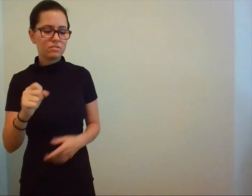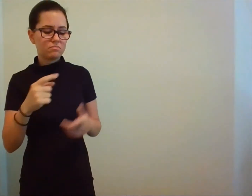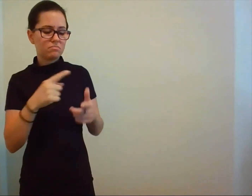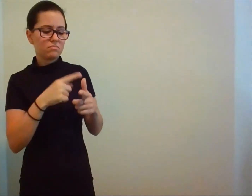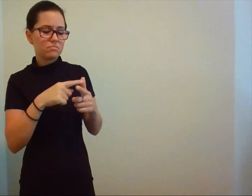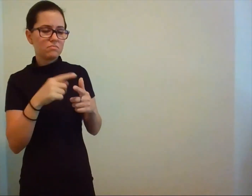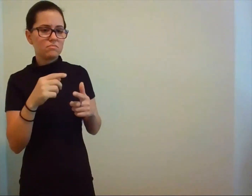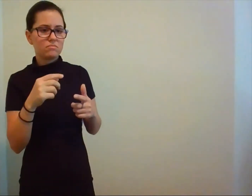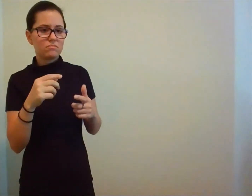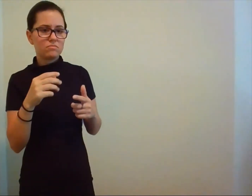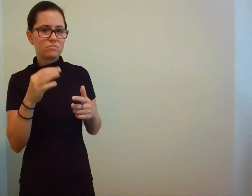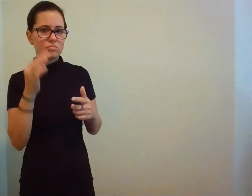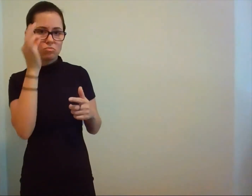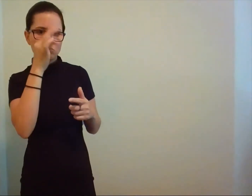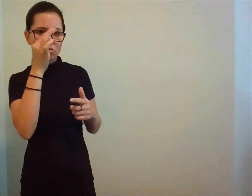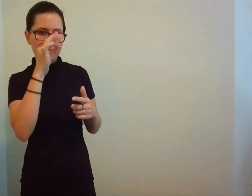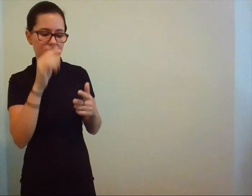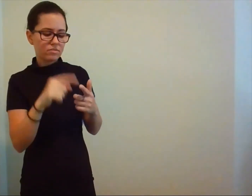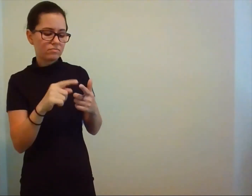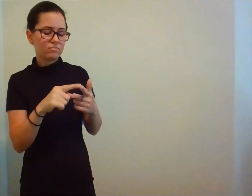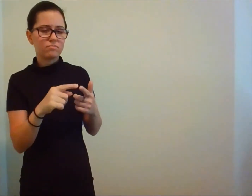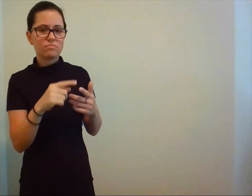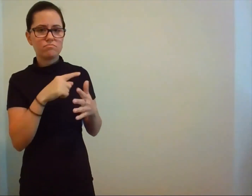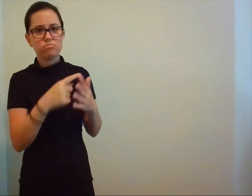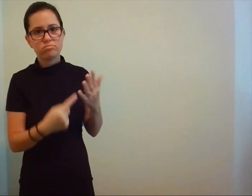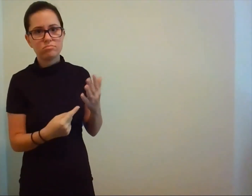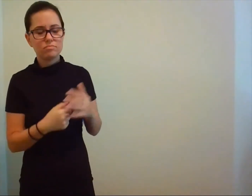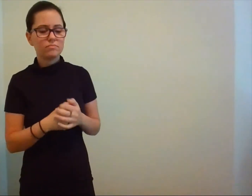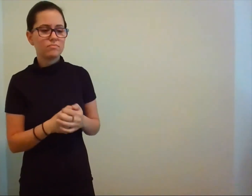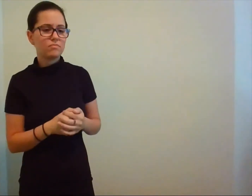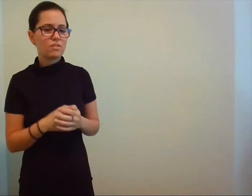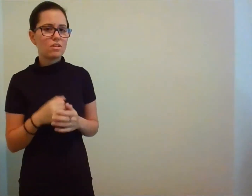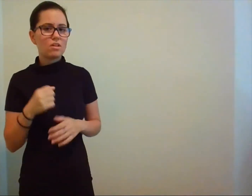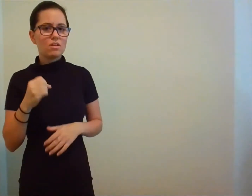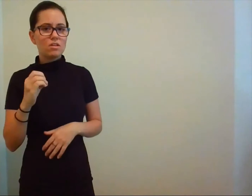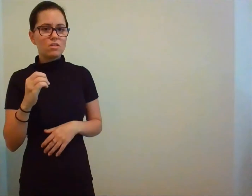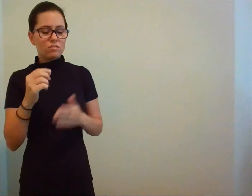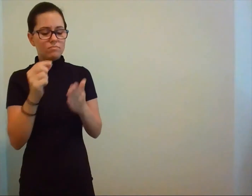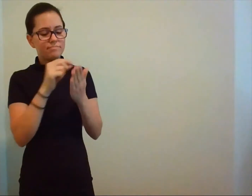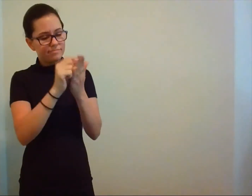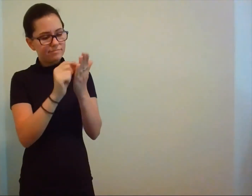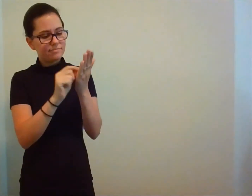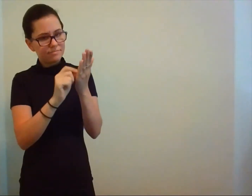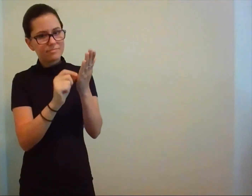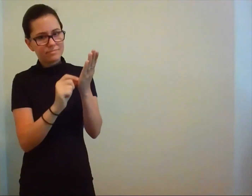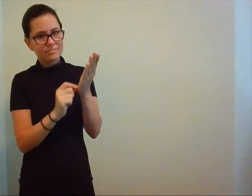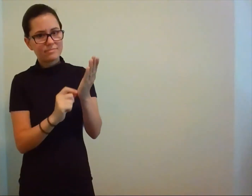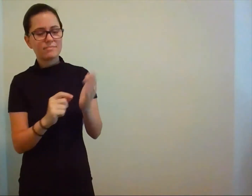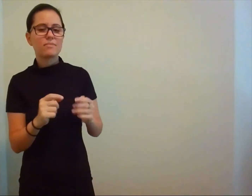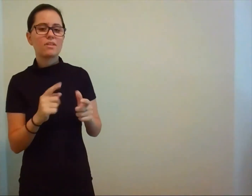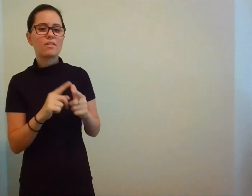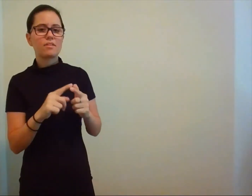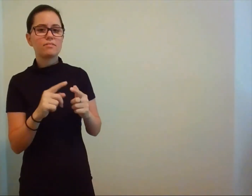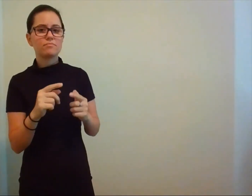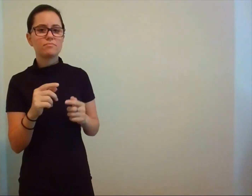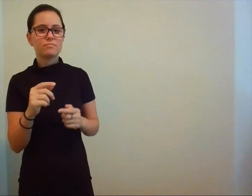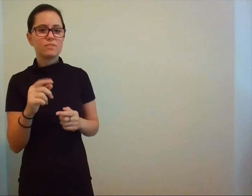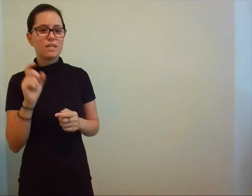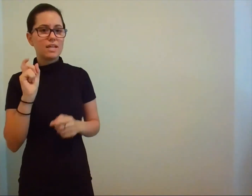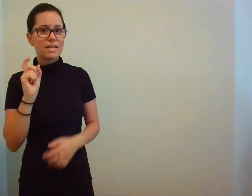This haven't even arrived yet. And then I'm like, chips. Like, I don't eat chips normally. I'm like, if this vacation is going to be made, I'm